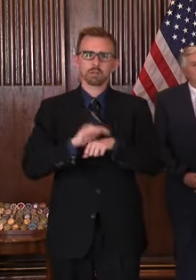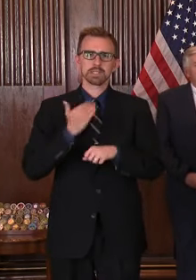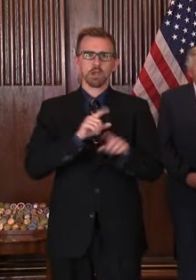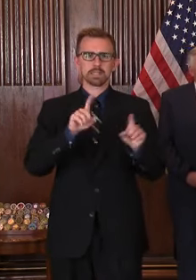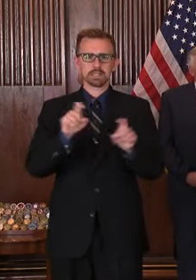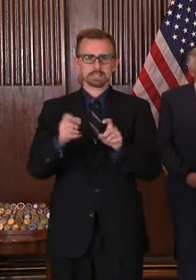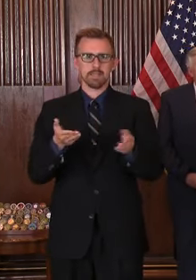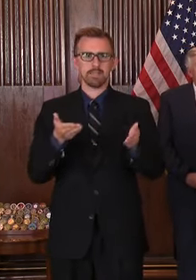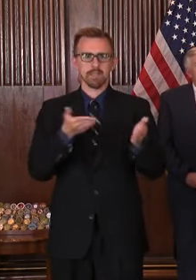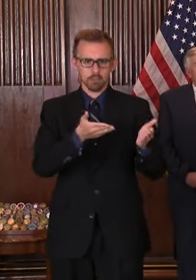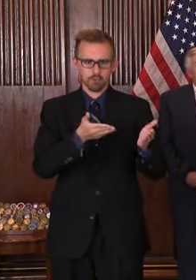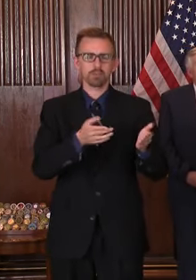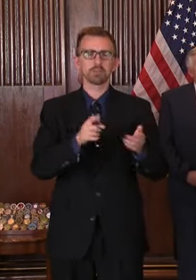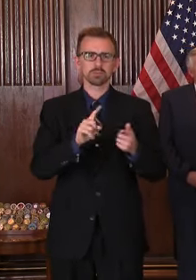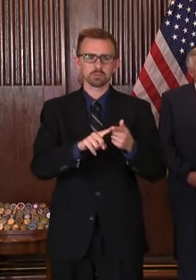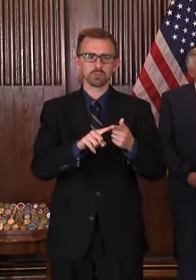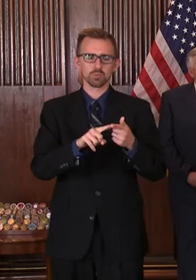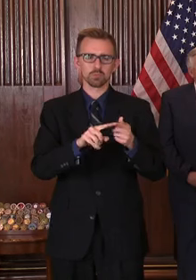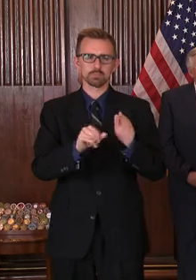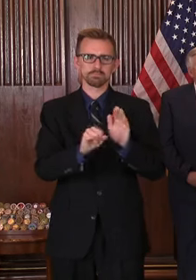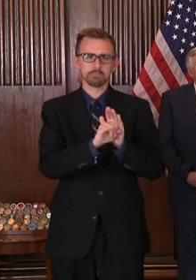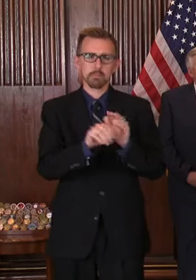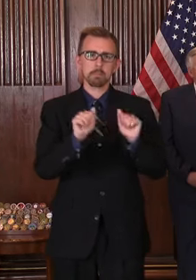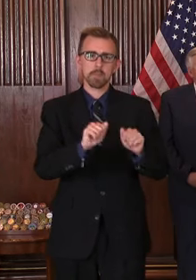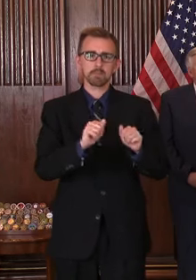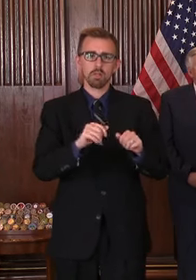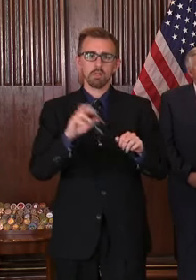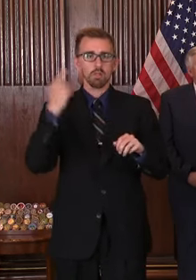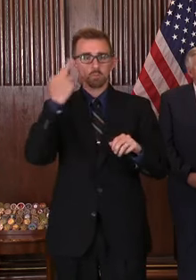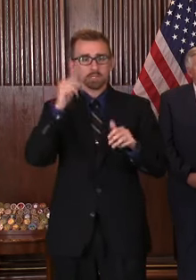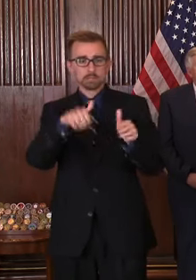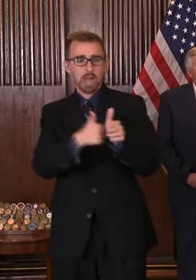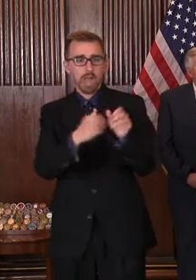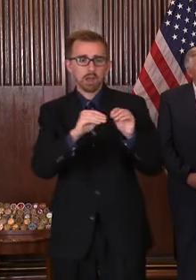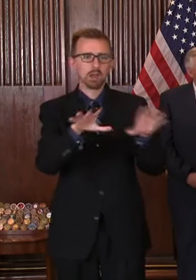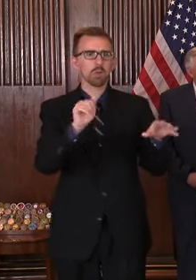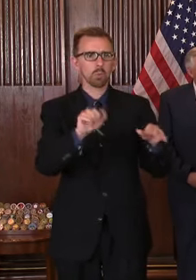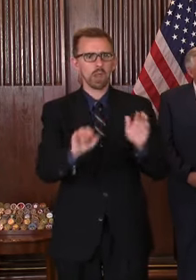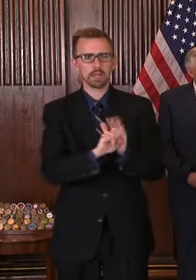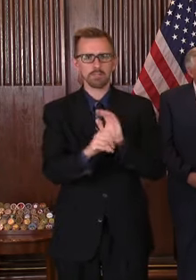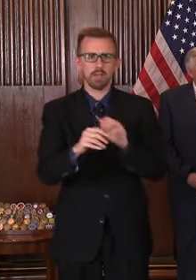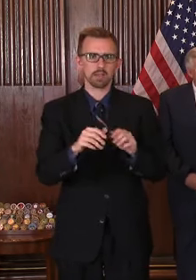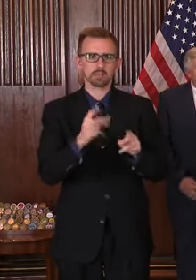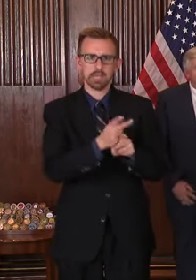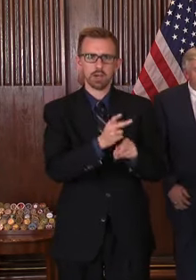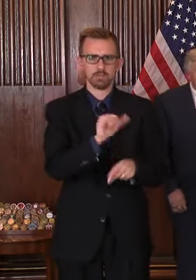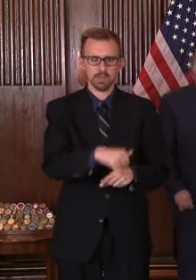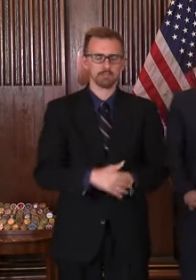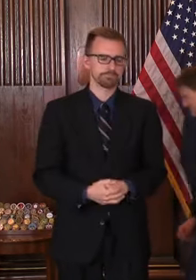testing there to get at what might be the underlying cause of that. All right, thank you. Governor? Thank you.